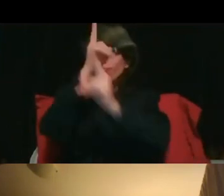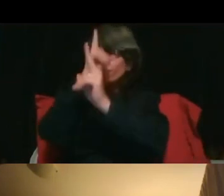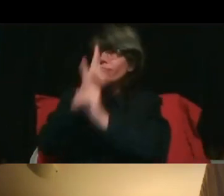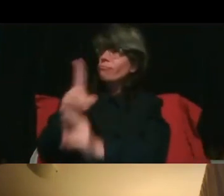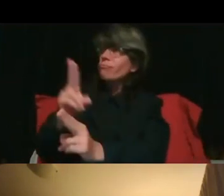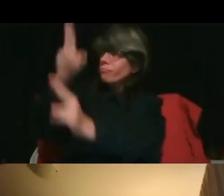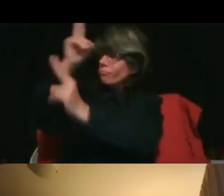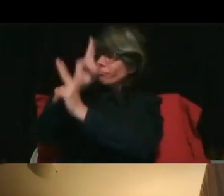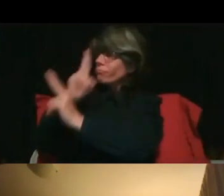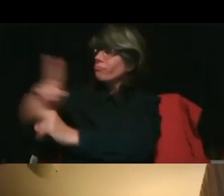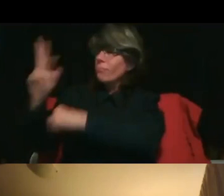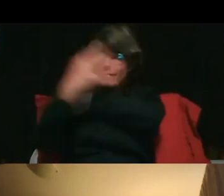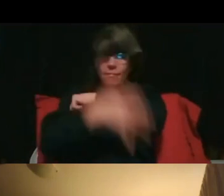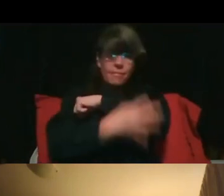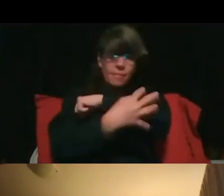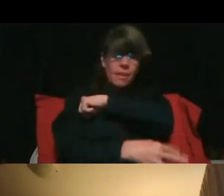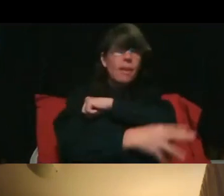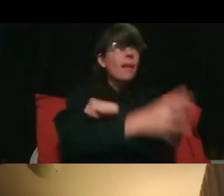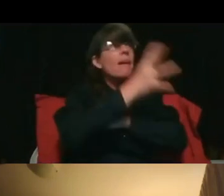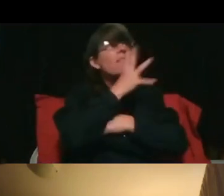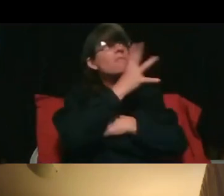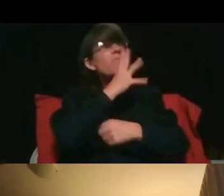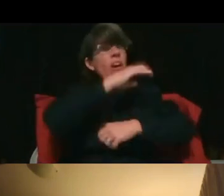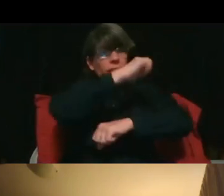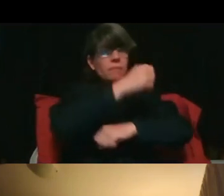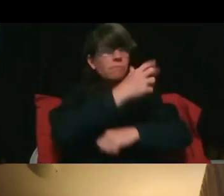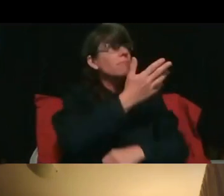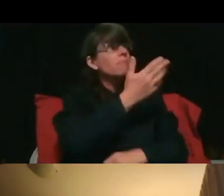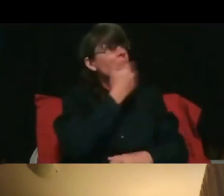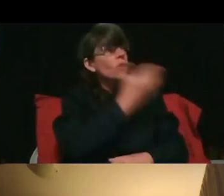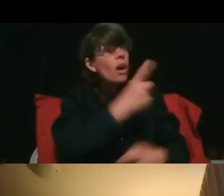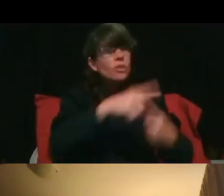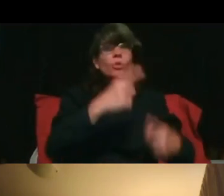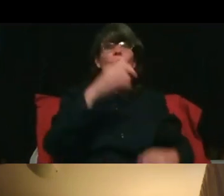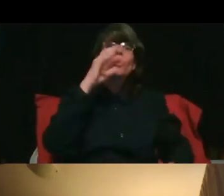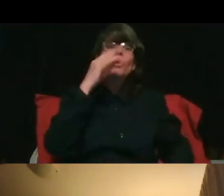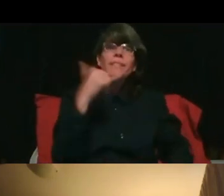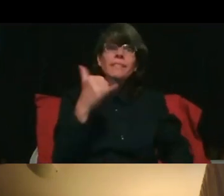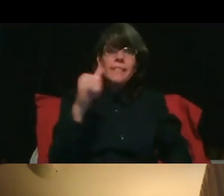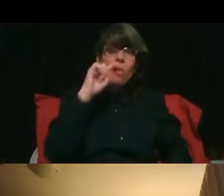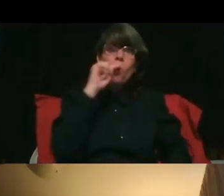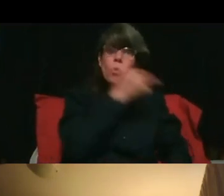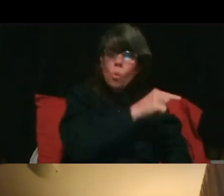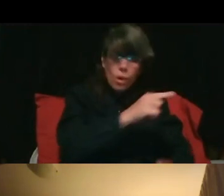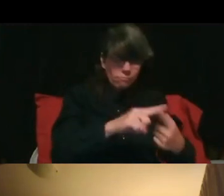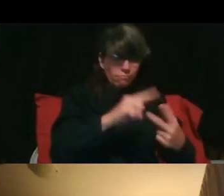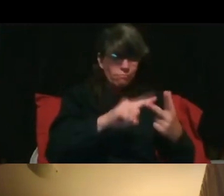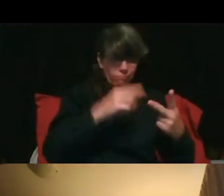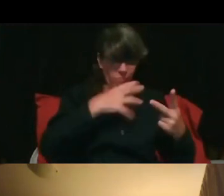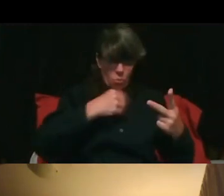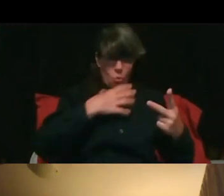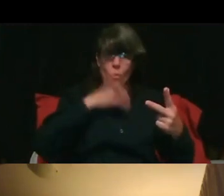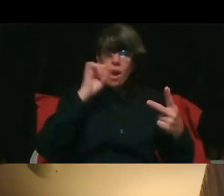from Talking God to yellow corn to white corn, and to all the beings out there,